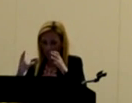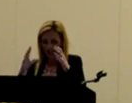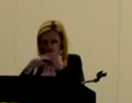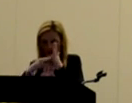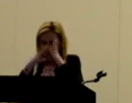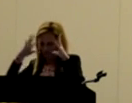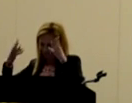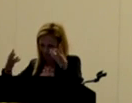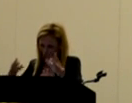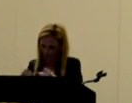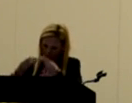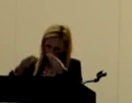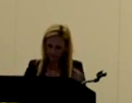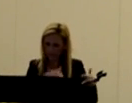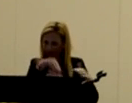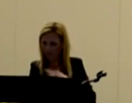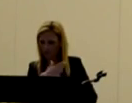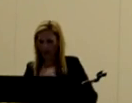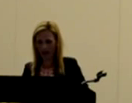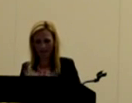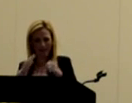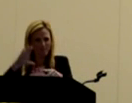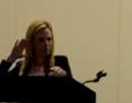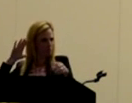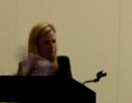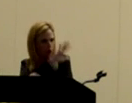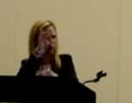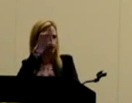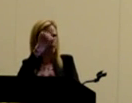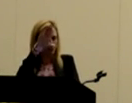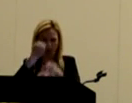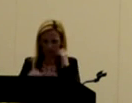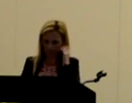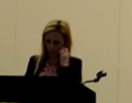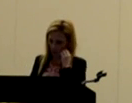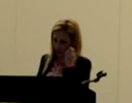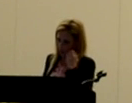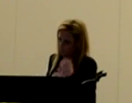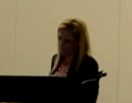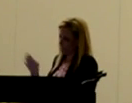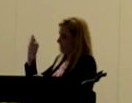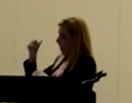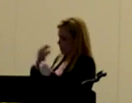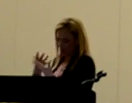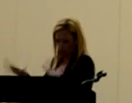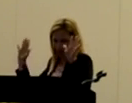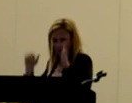Communication and meaning flowed into my life at full force, and the fog was